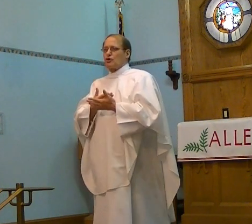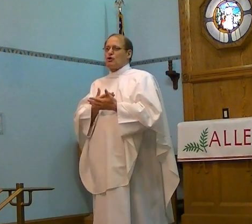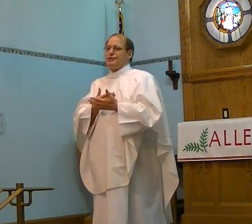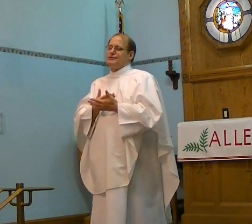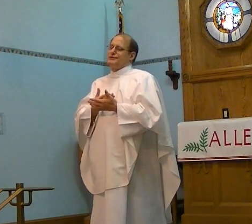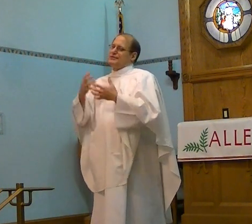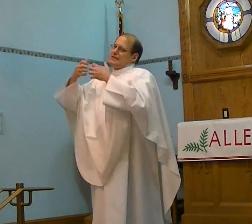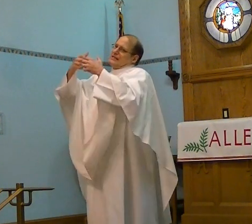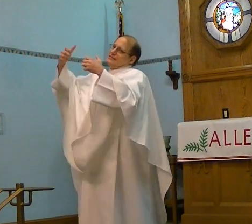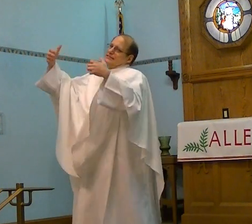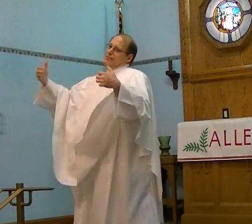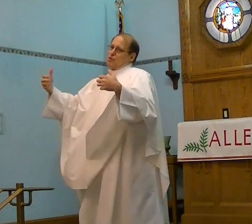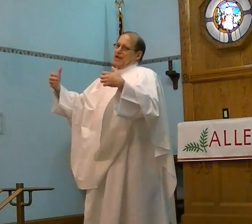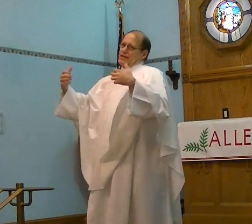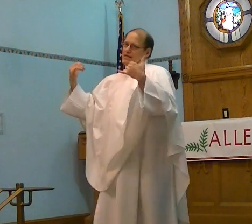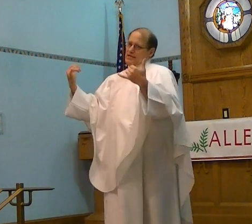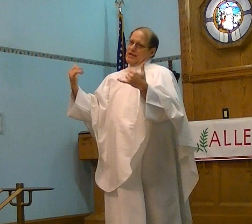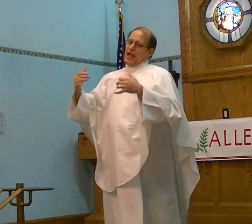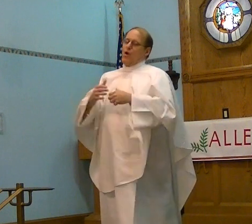is separated now.